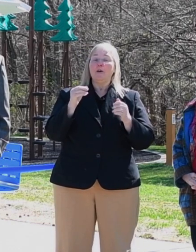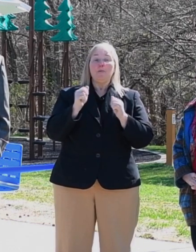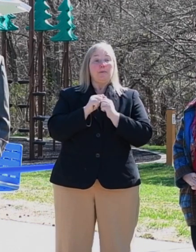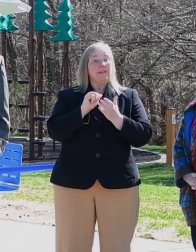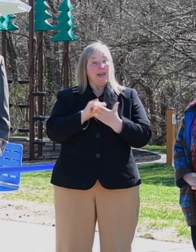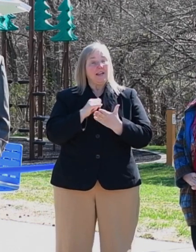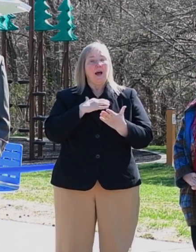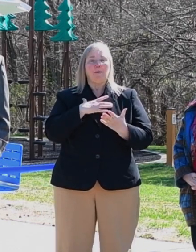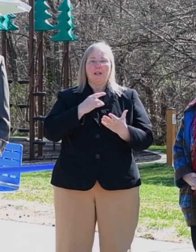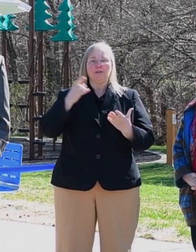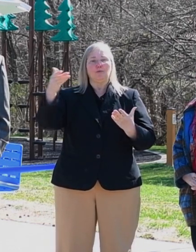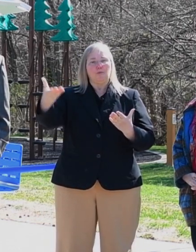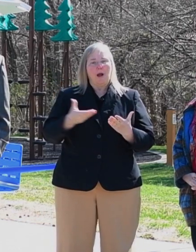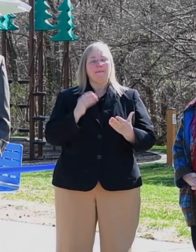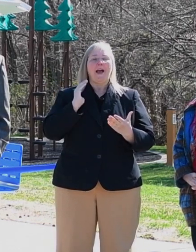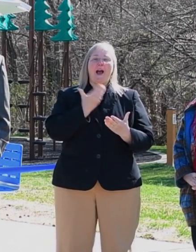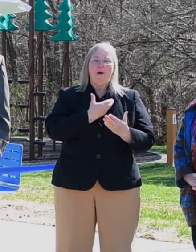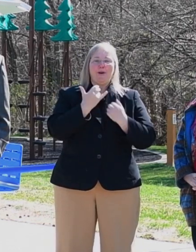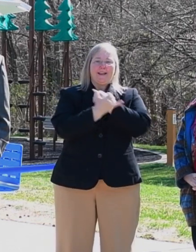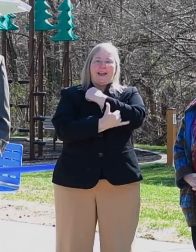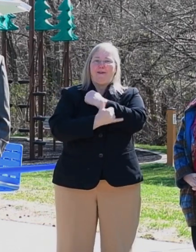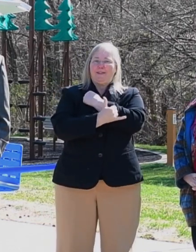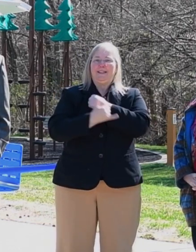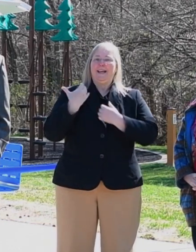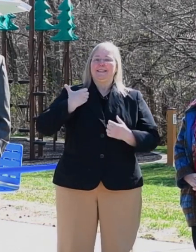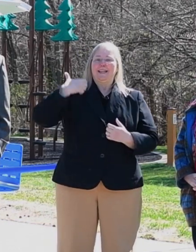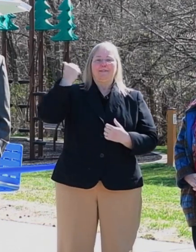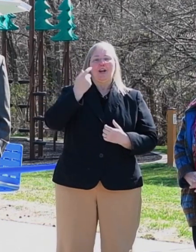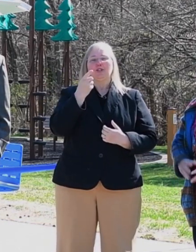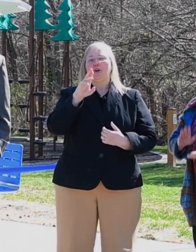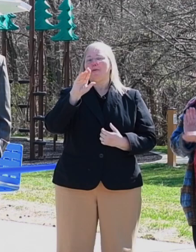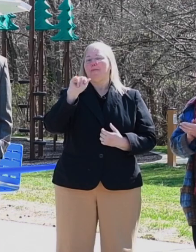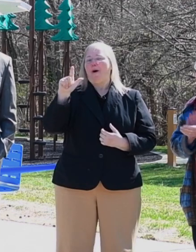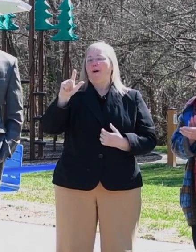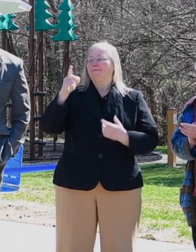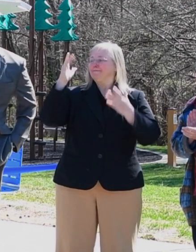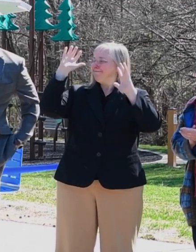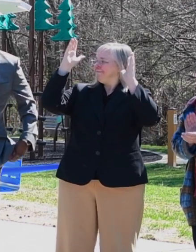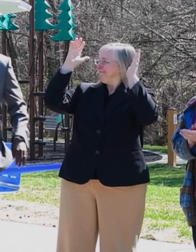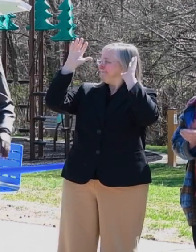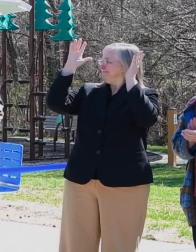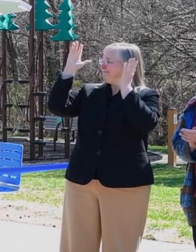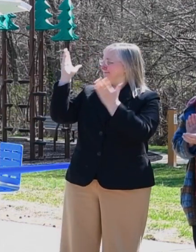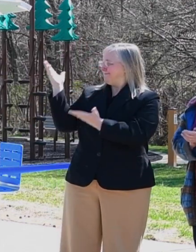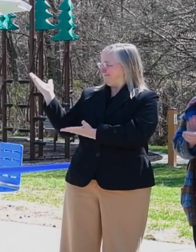would like to welcome our county executive, Dr. Ball.